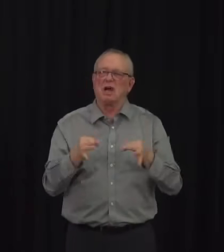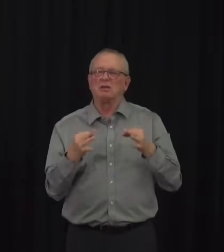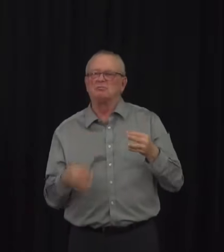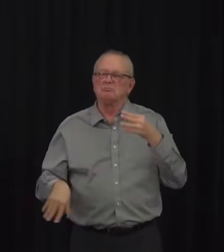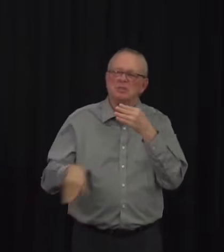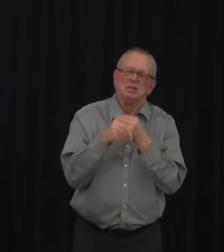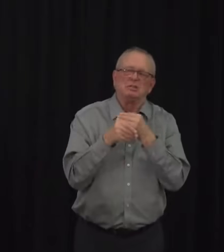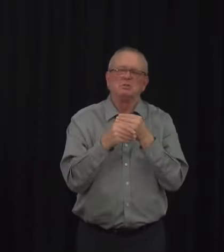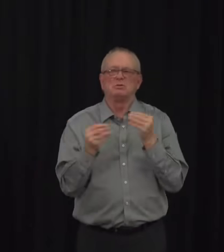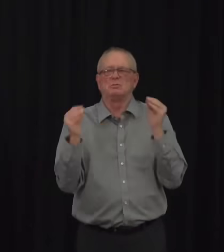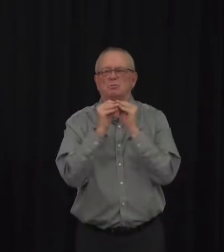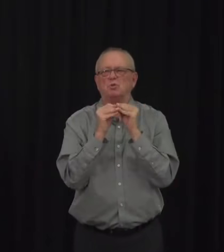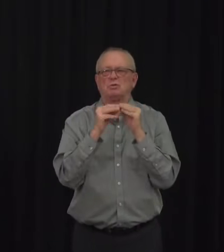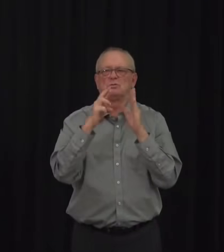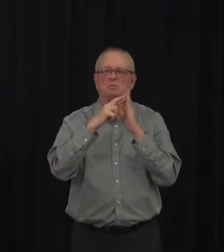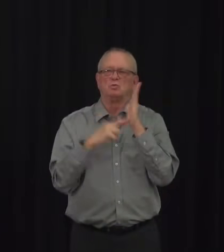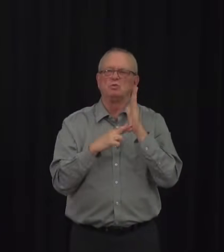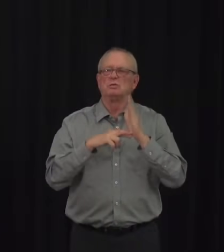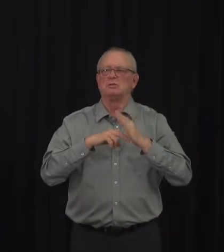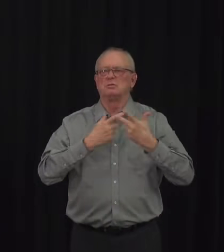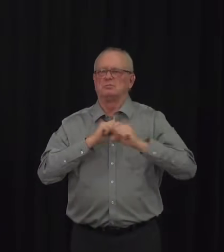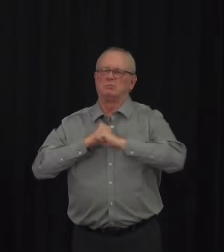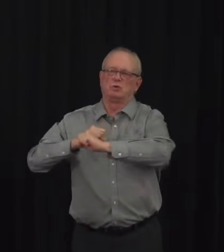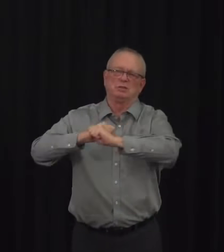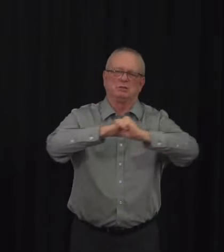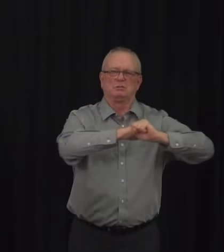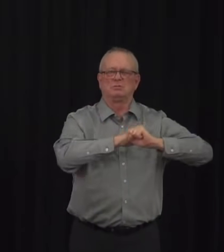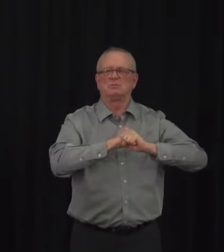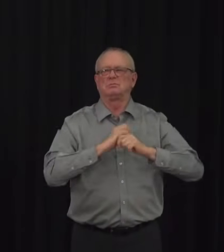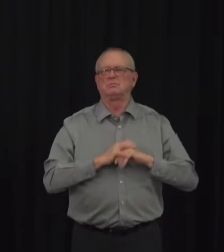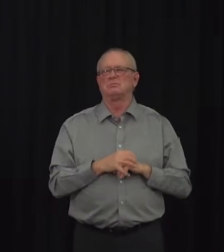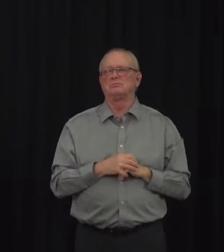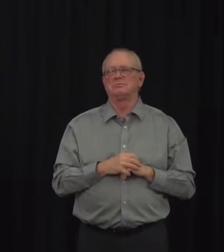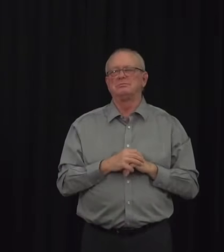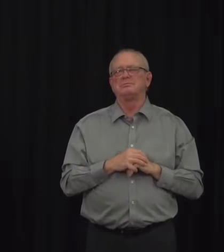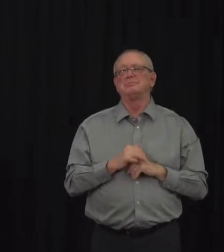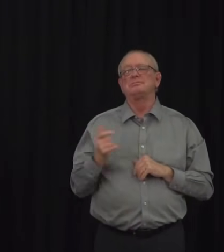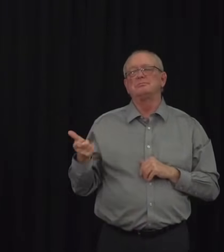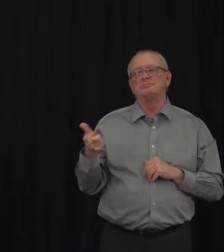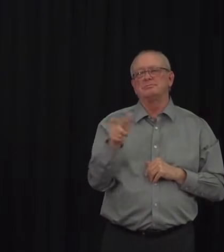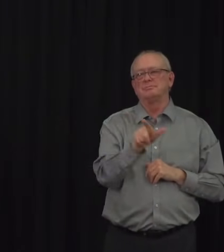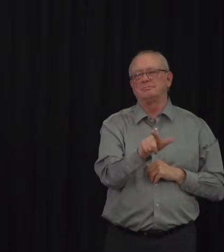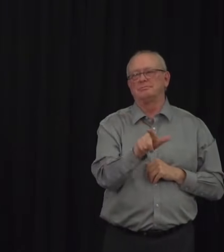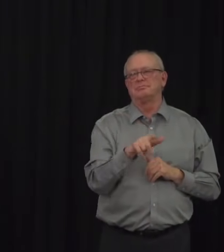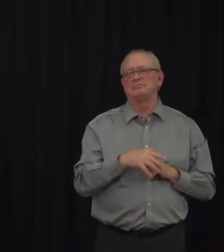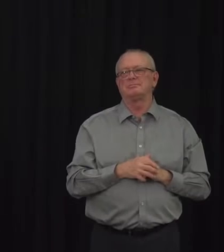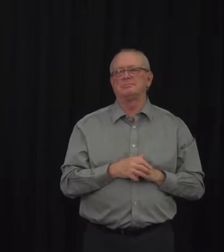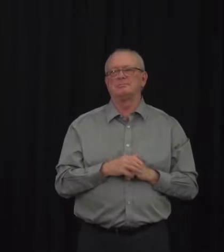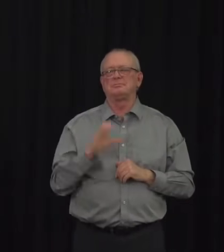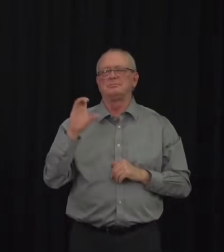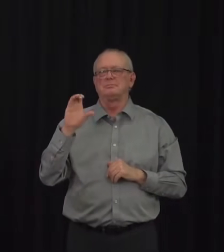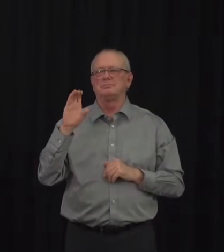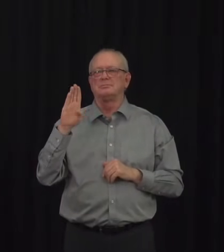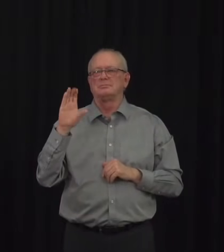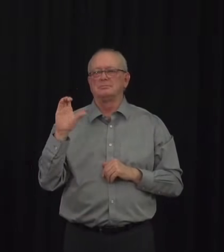Operator, could you please put through the next caller? Next is Rafi Bujikanian with CBC. Go ahead,